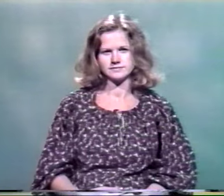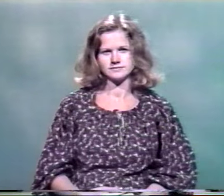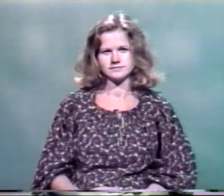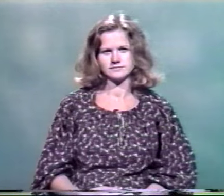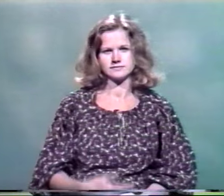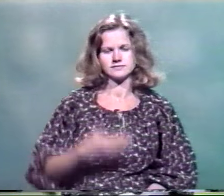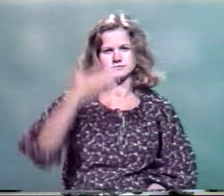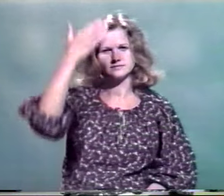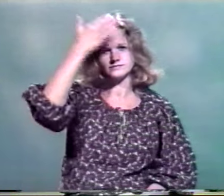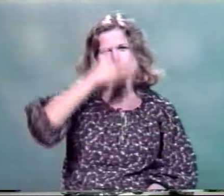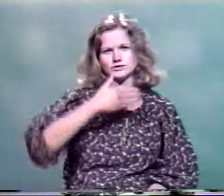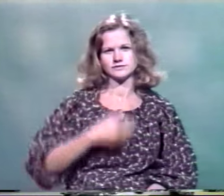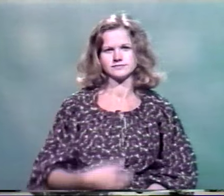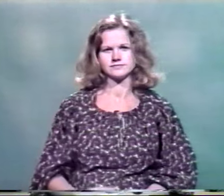Front.